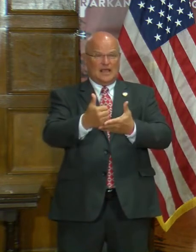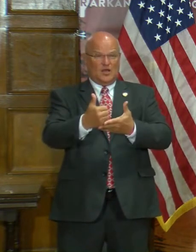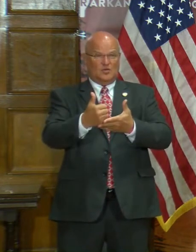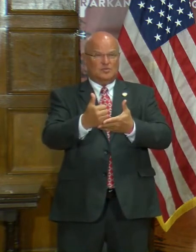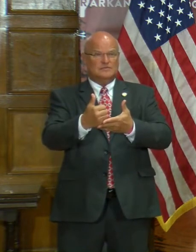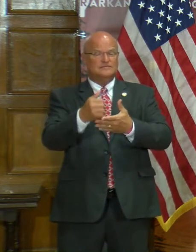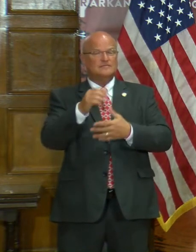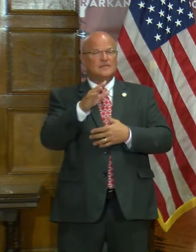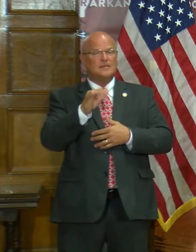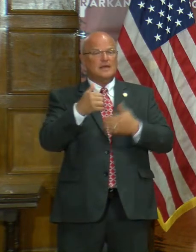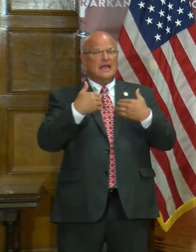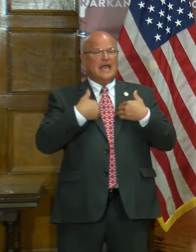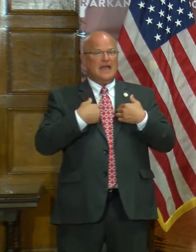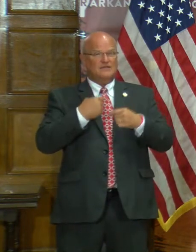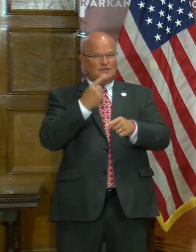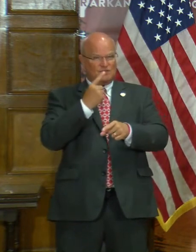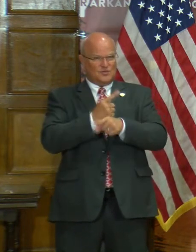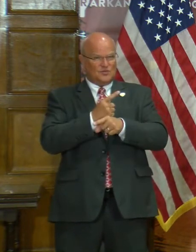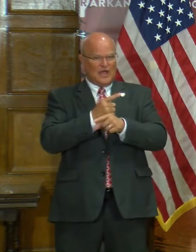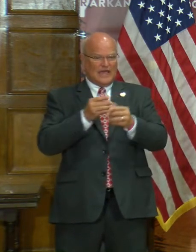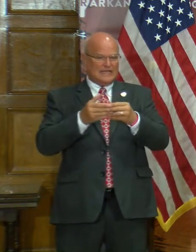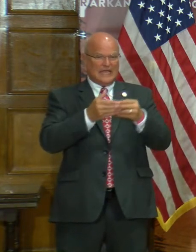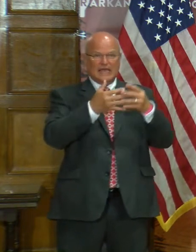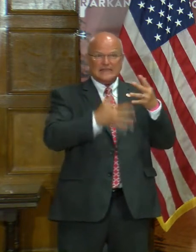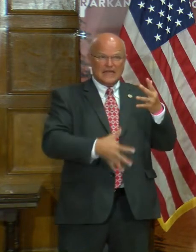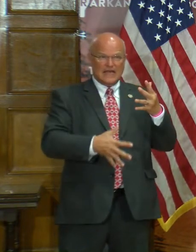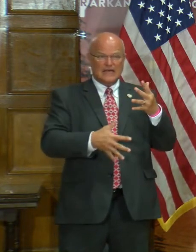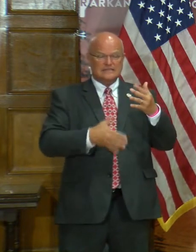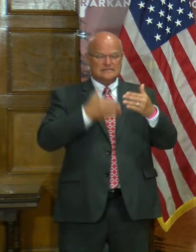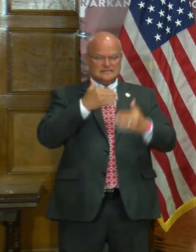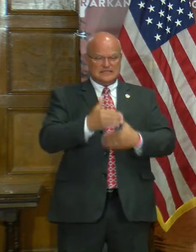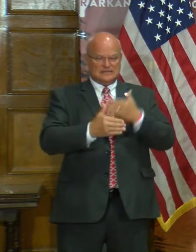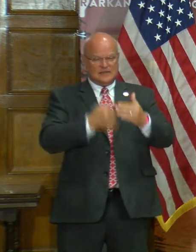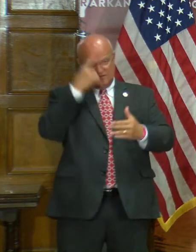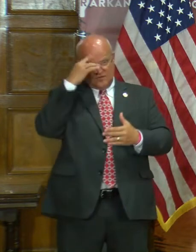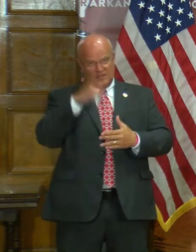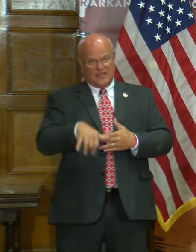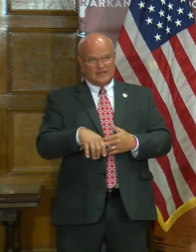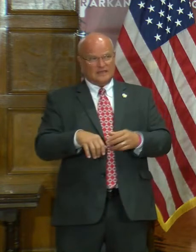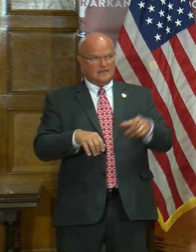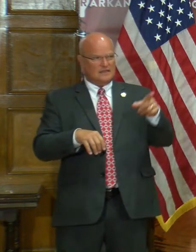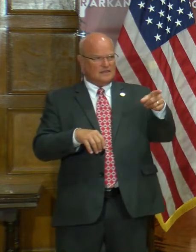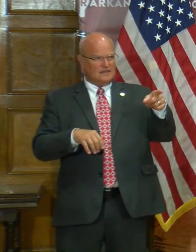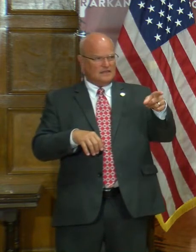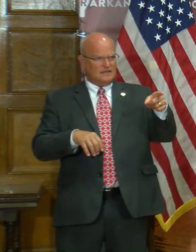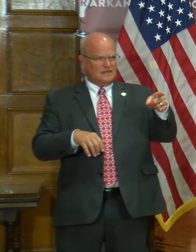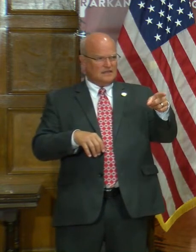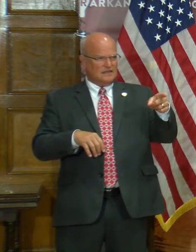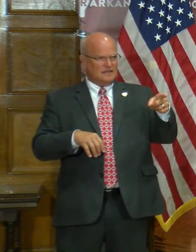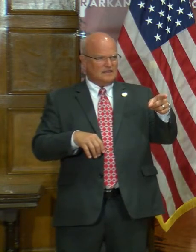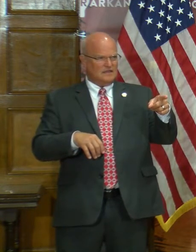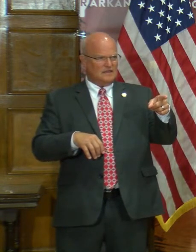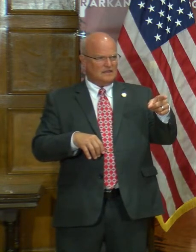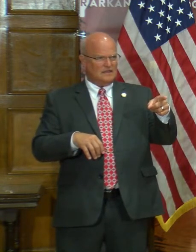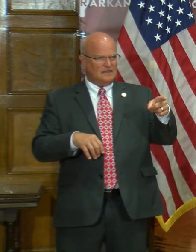by having the right guidelines and protocols for that. Sully. How many help you with the overall fight when you have so many